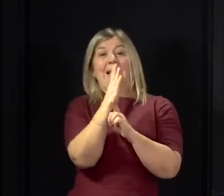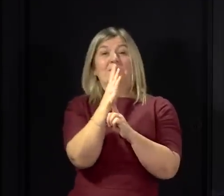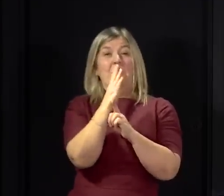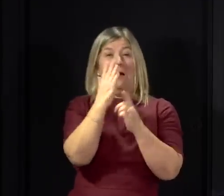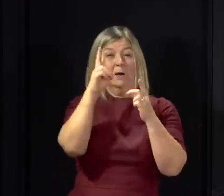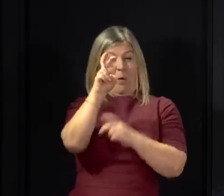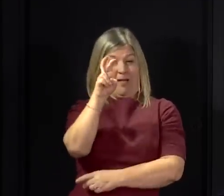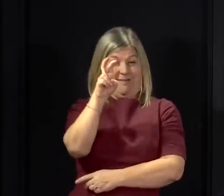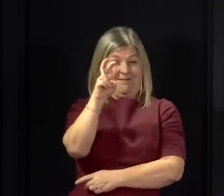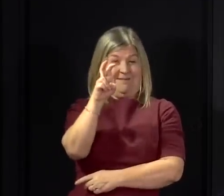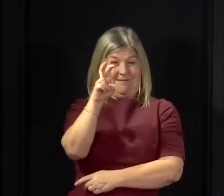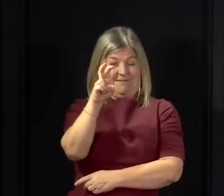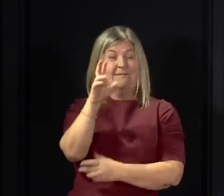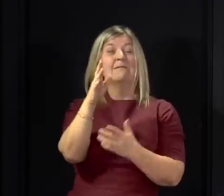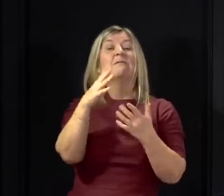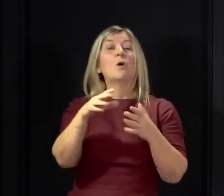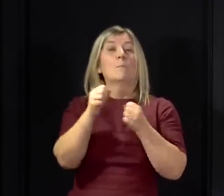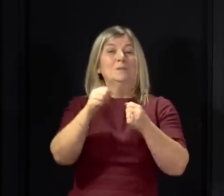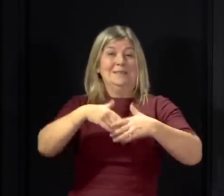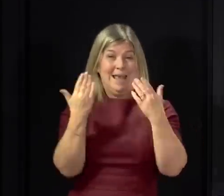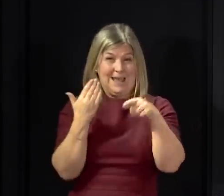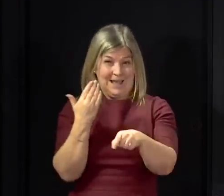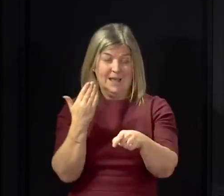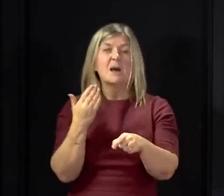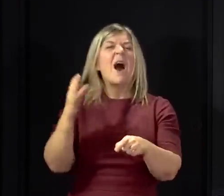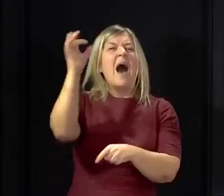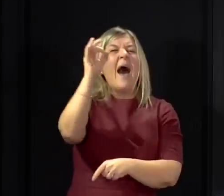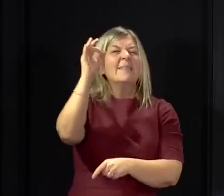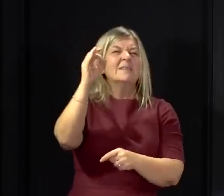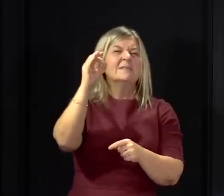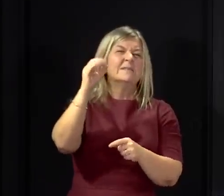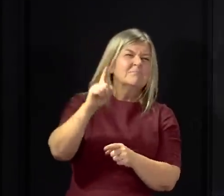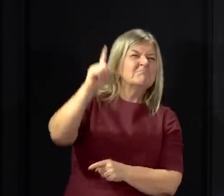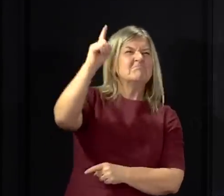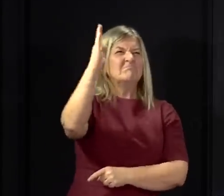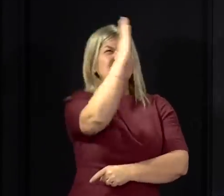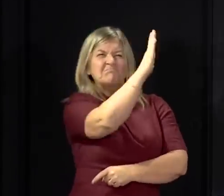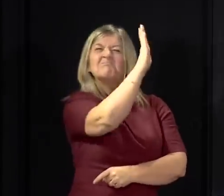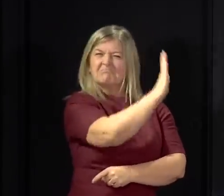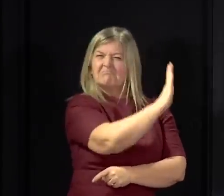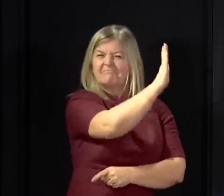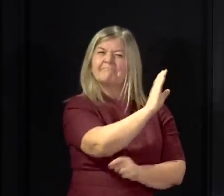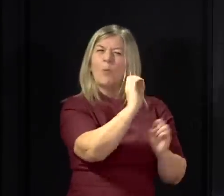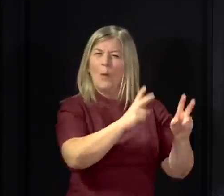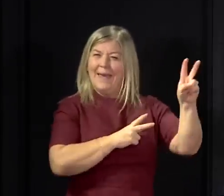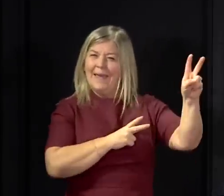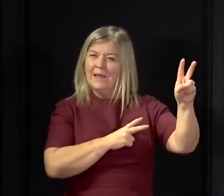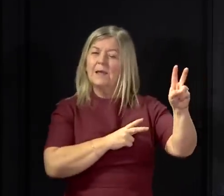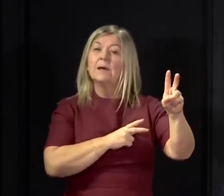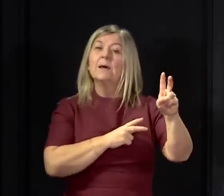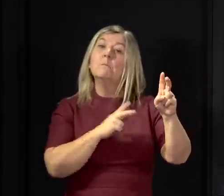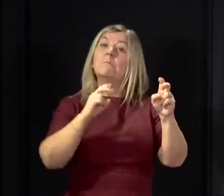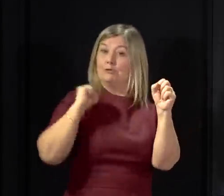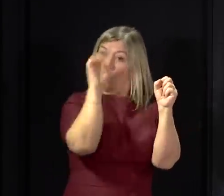be Orkney, Shetland and the Western Isles and the other island communities where we have reduced restrictions in recent weeks.